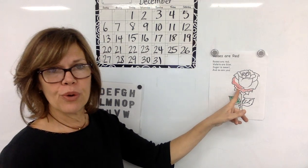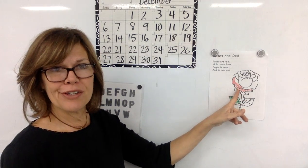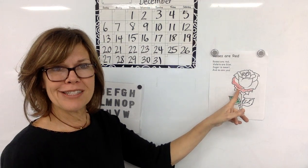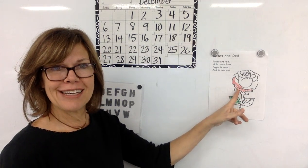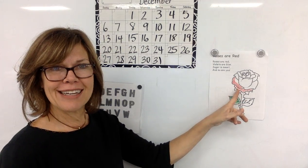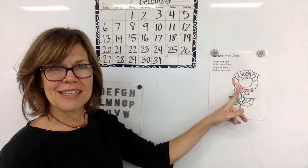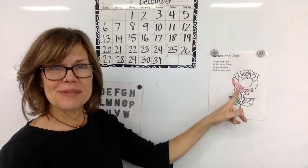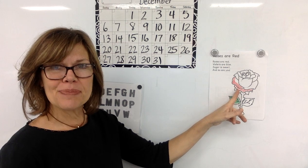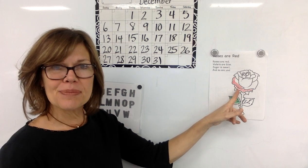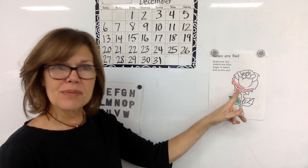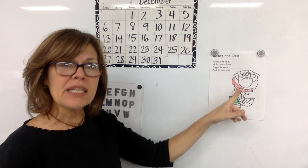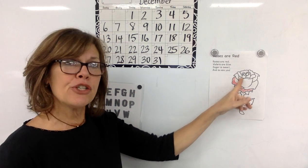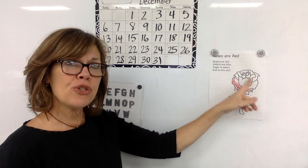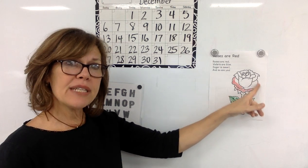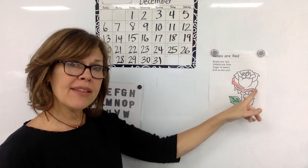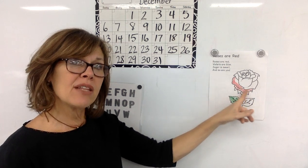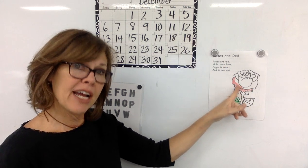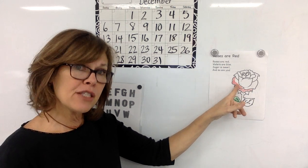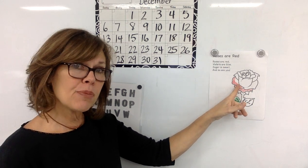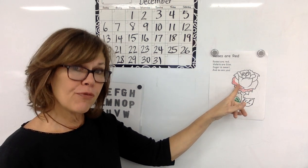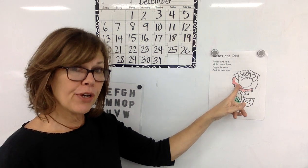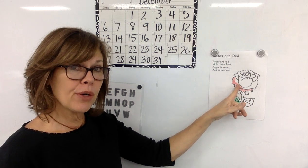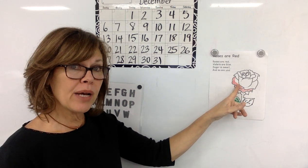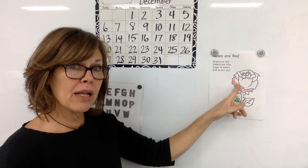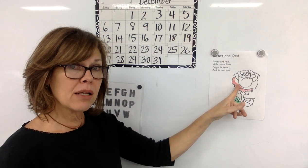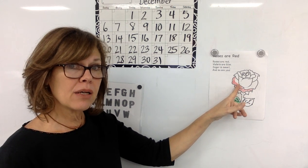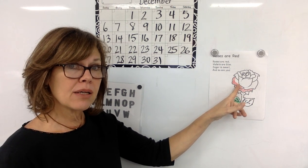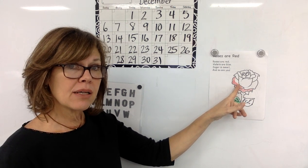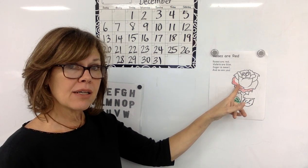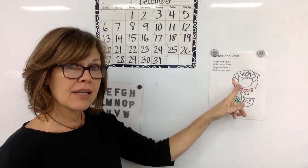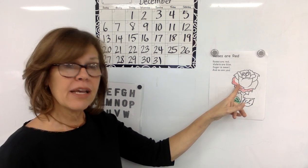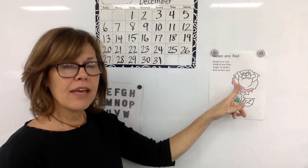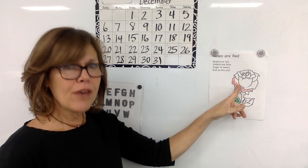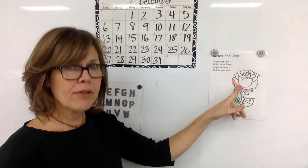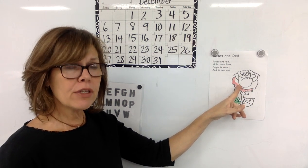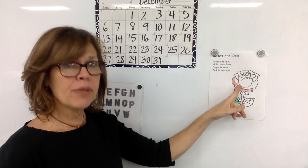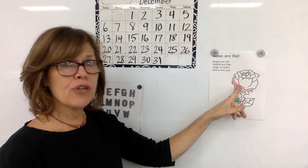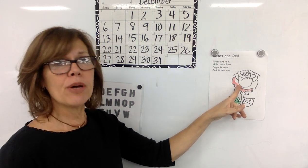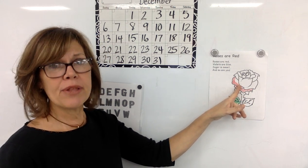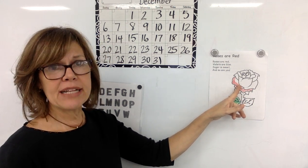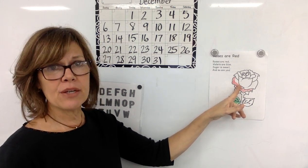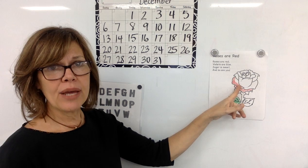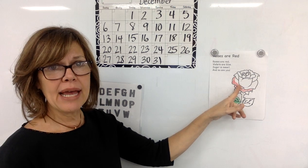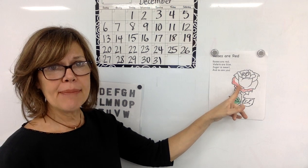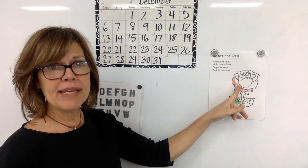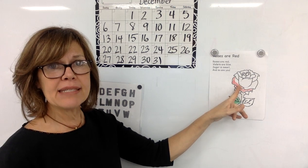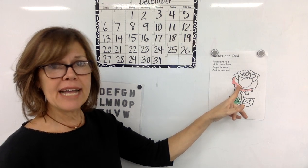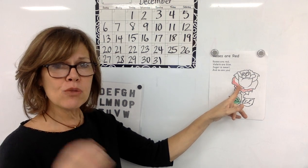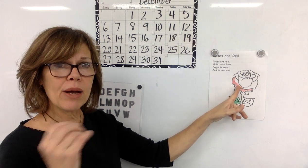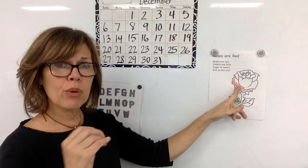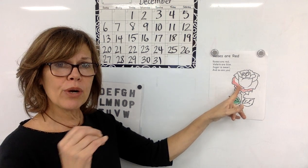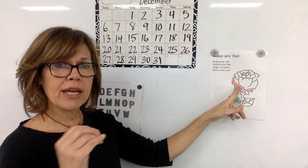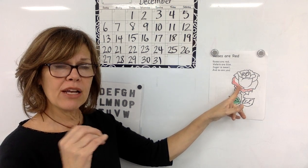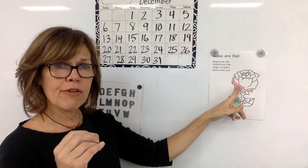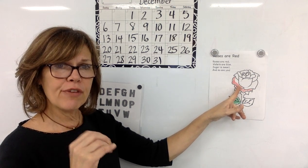yours? Did you stay in the lines very well? If you have a little bit of trouble, that's okay, because that's why we're working on our